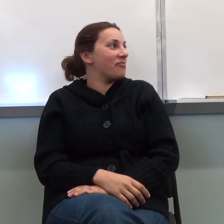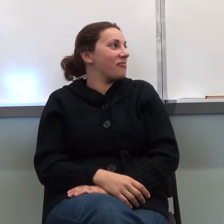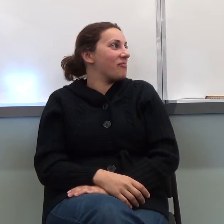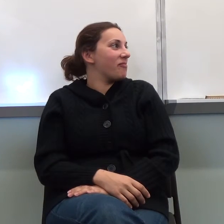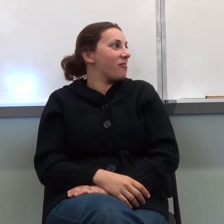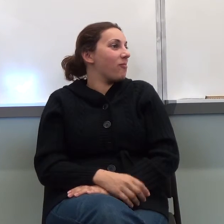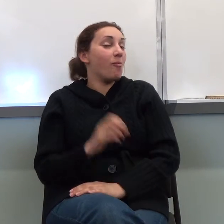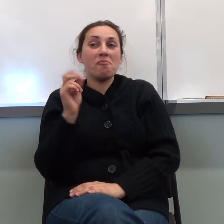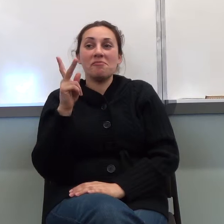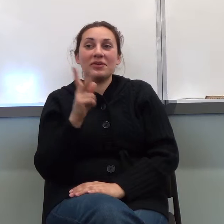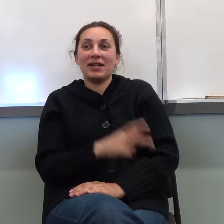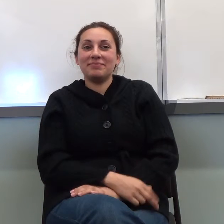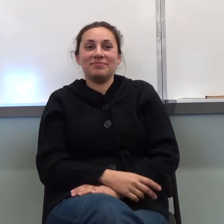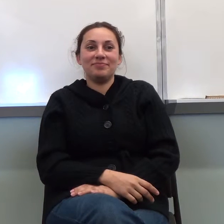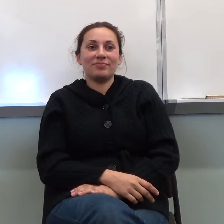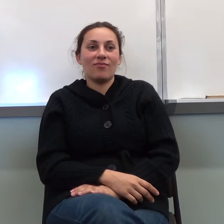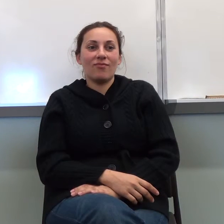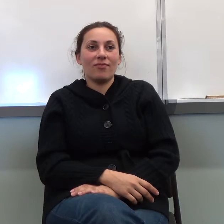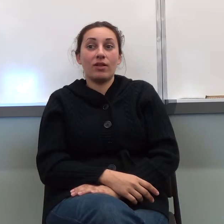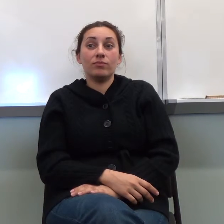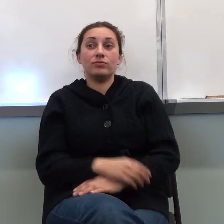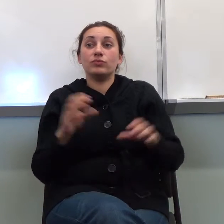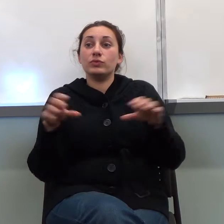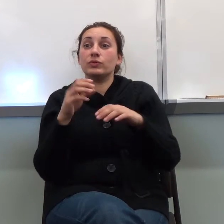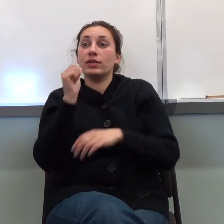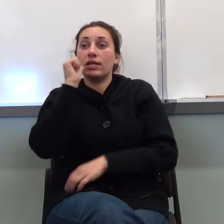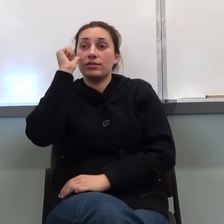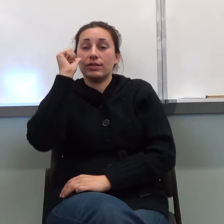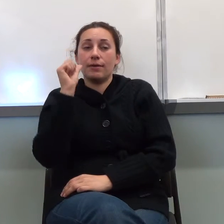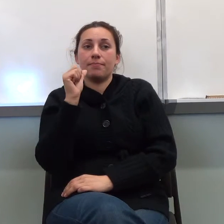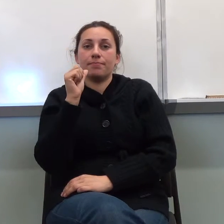Okay. What we did yesterday, let's just do a little diagram up here.